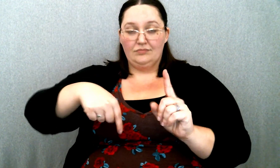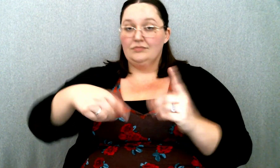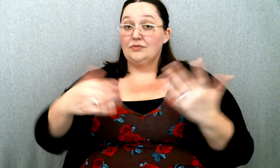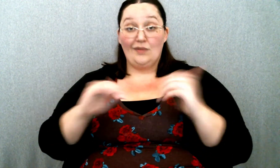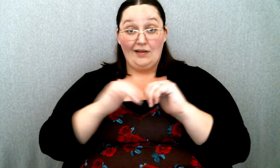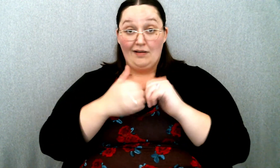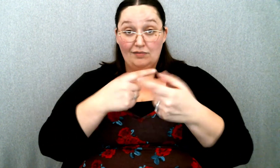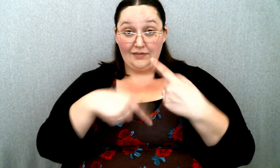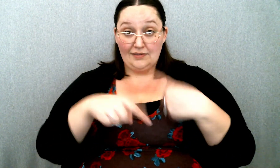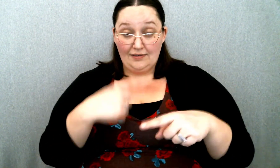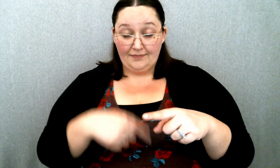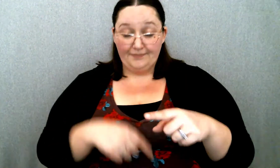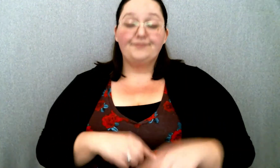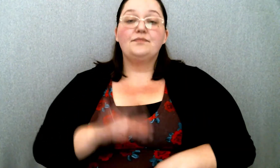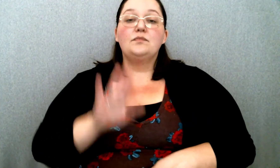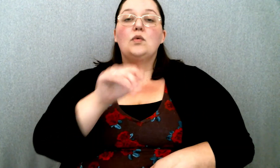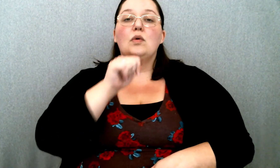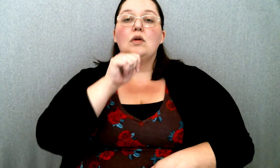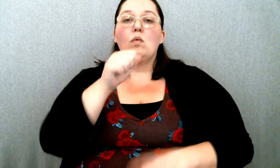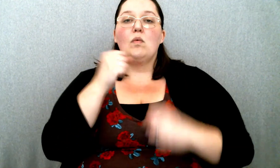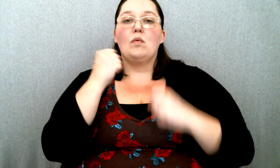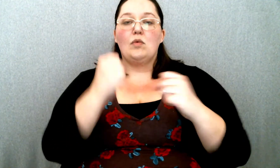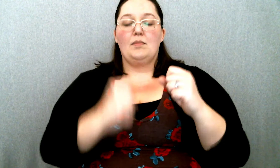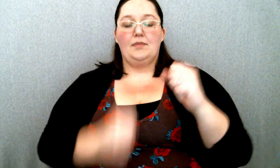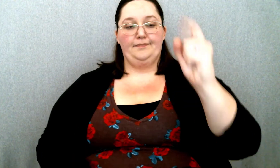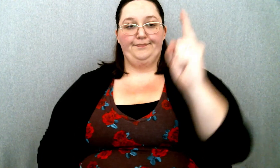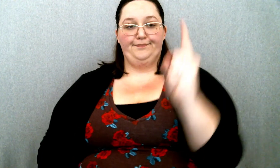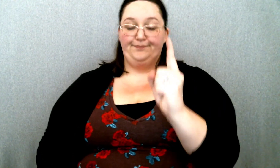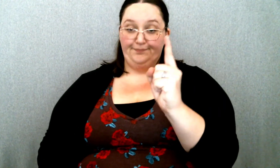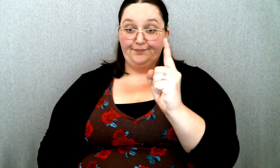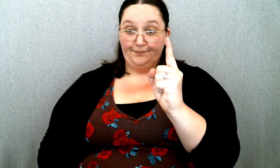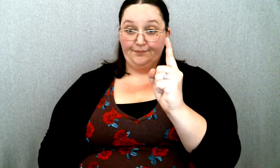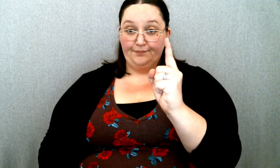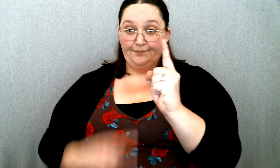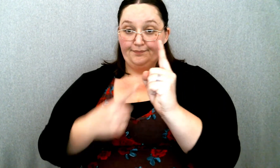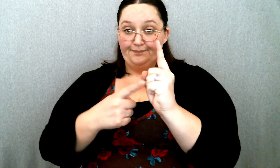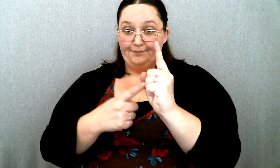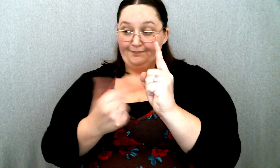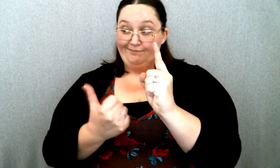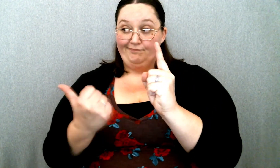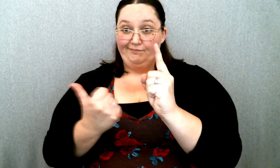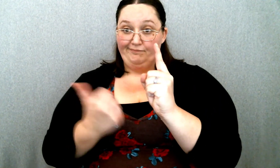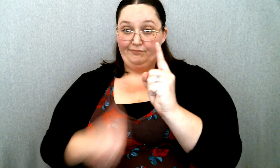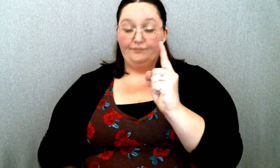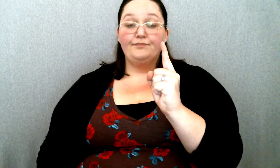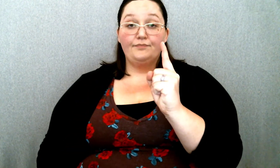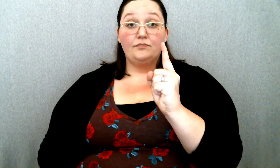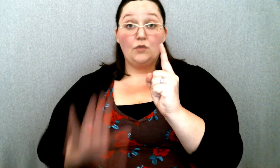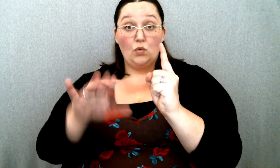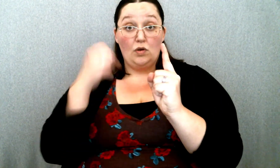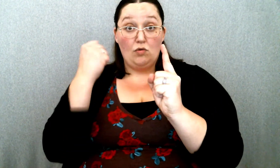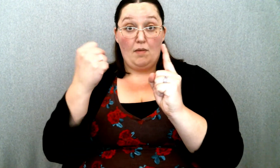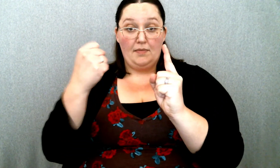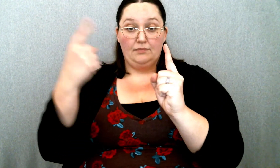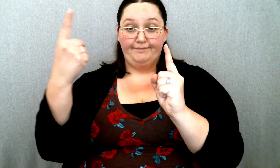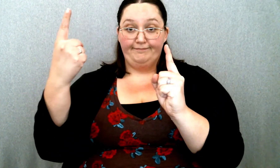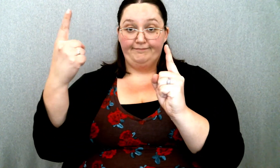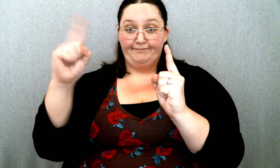together. You're going to go down. So what you're going to do is your non-dominant hand is going to be an index, palm facing your dominant side. Your